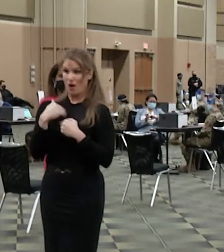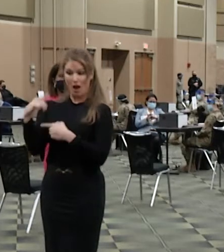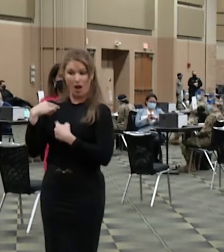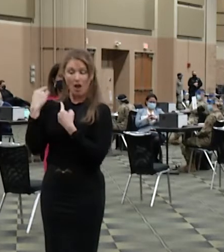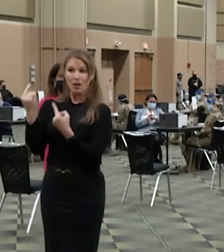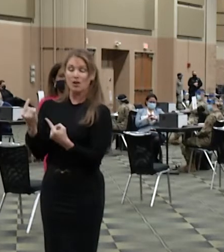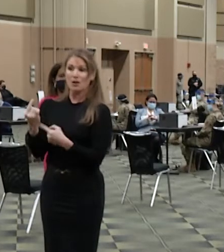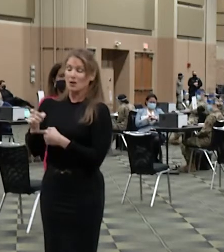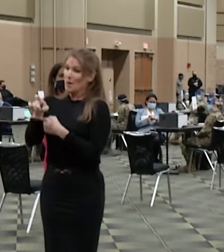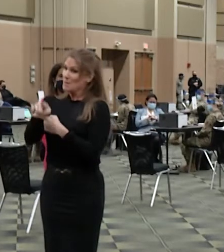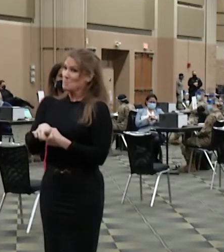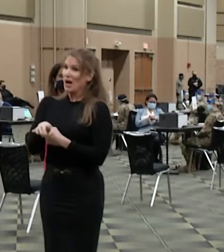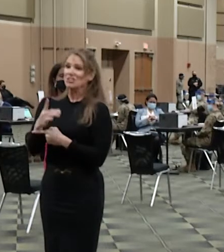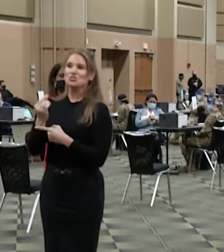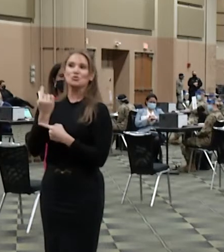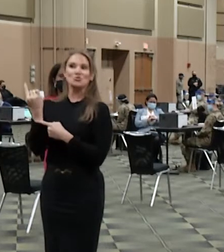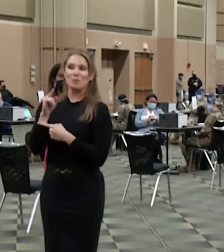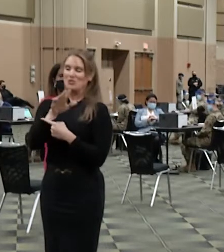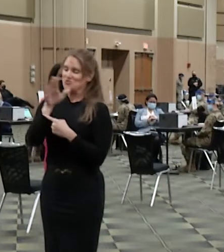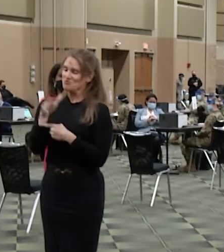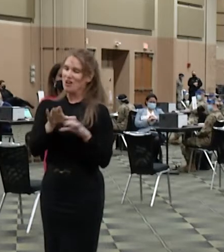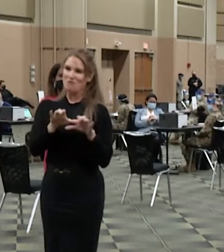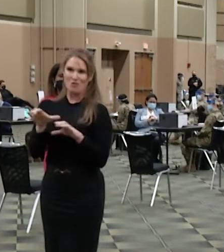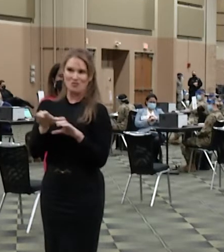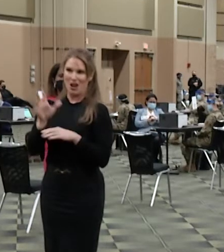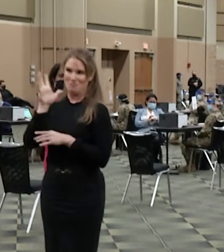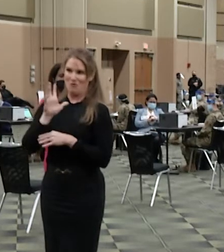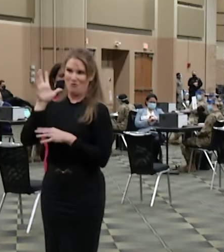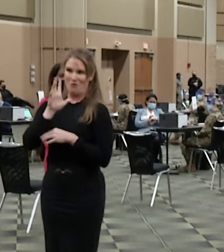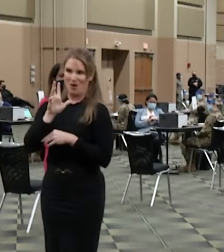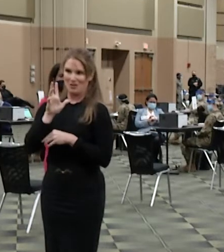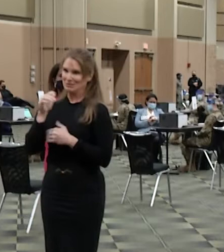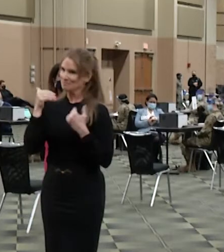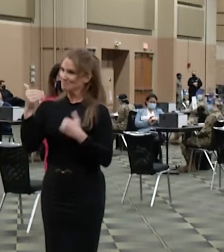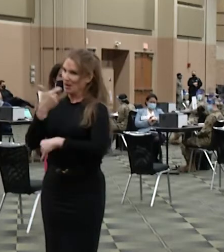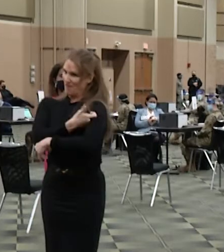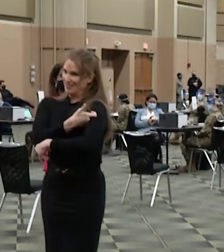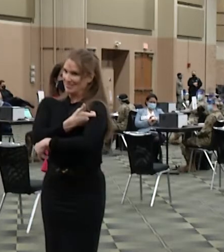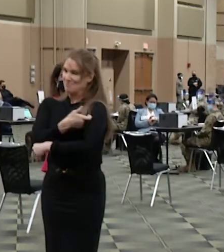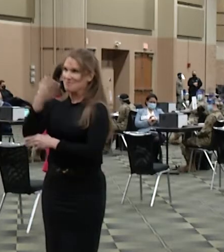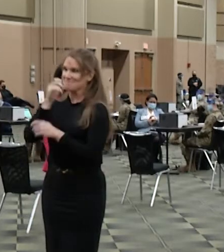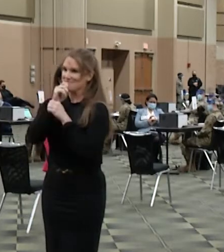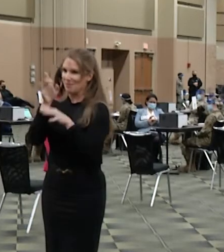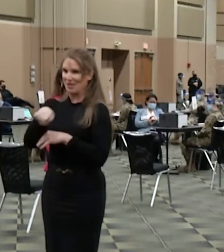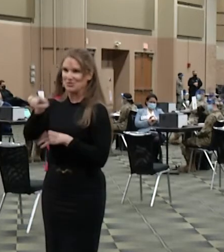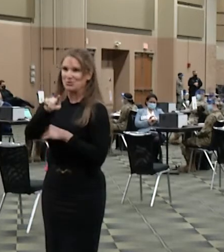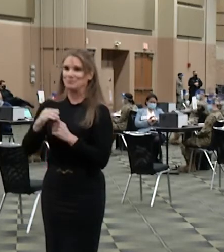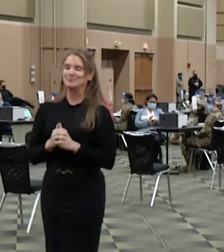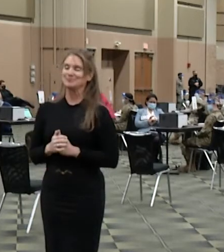had, you got to do something that you never done. Get vaccinated. God bless you.